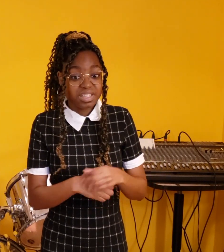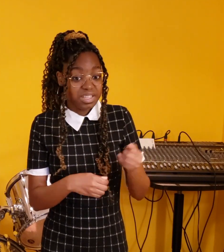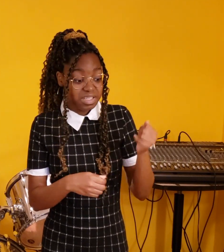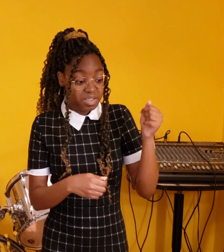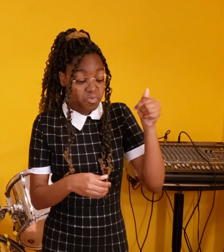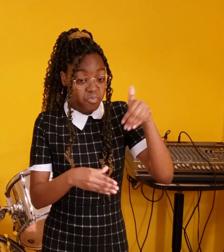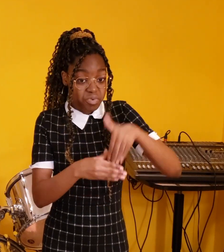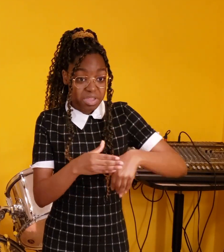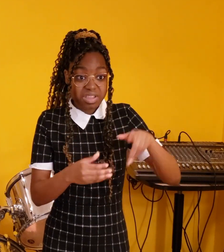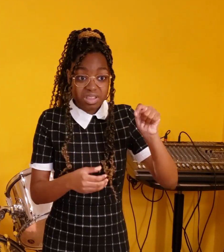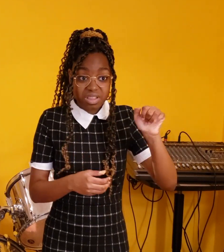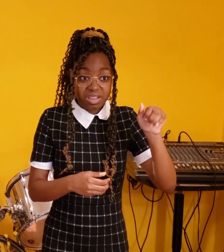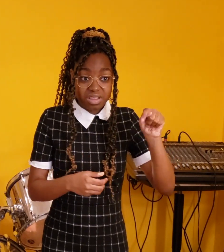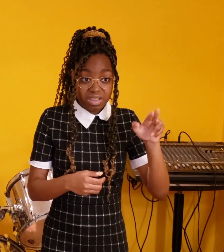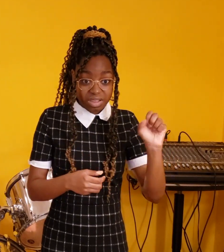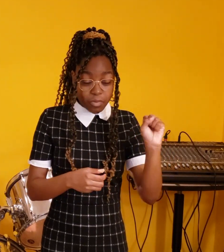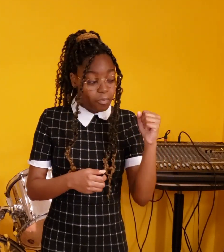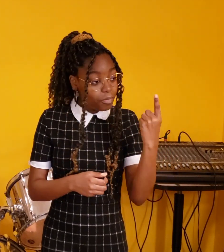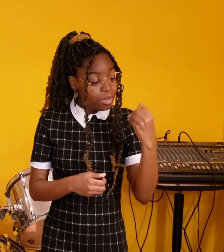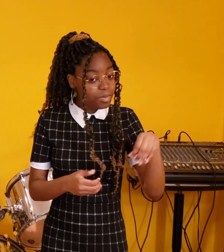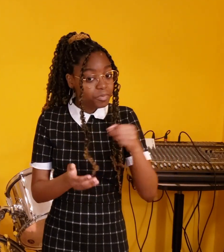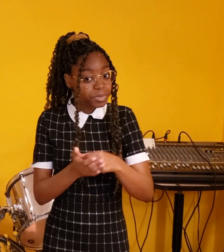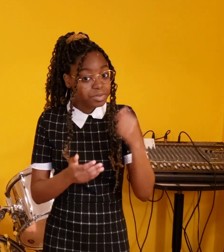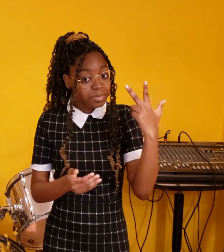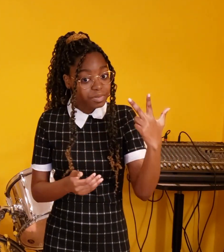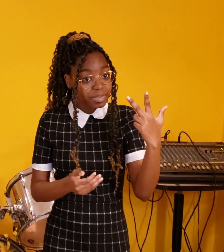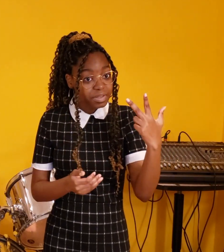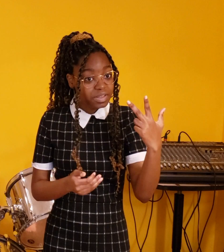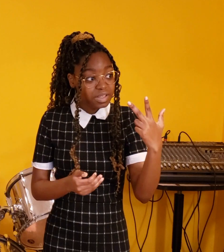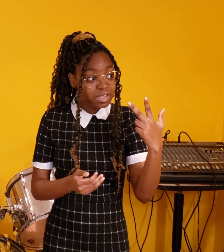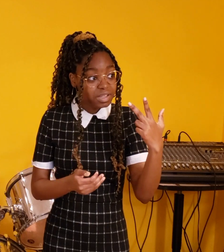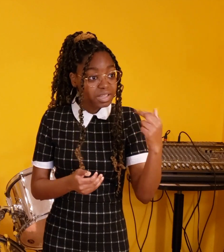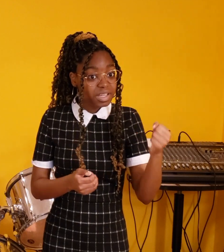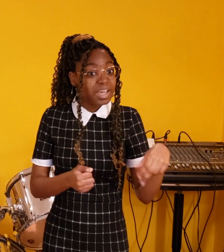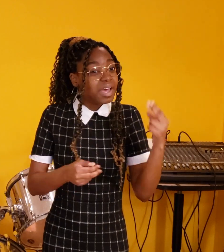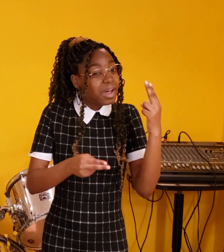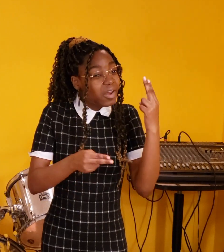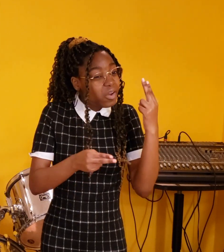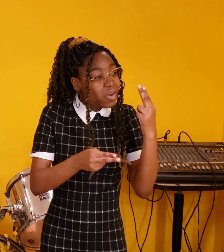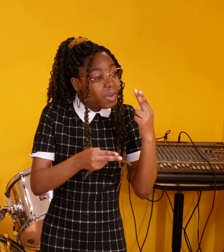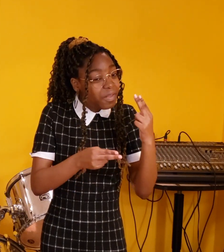Here in Titus 1 verse 3, it calls God the Savior.